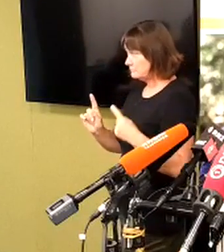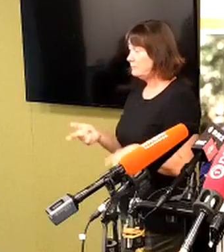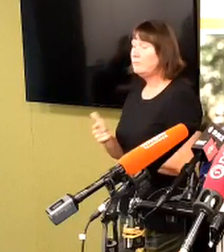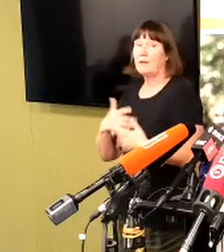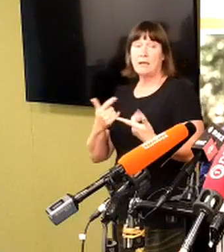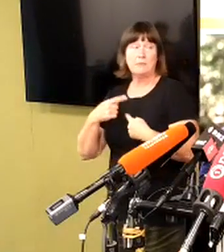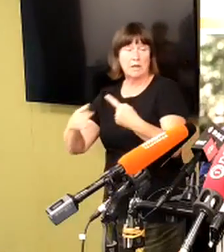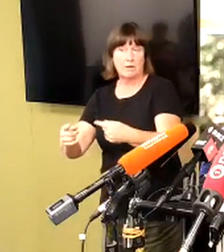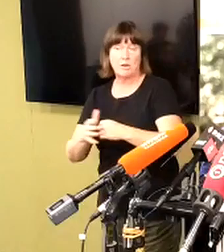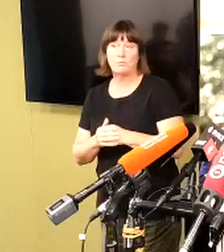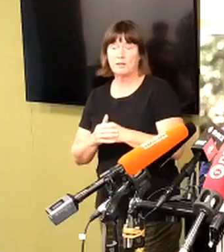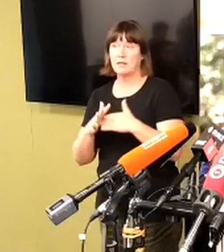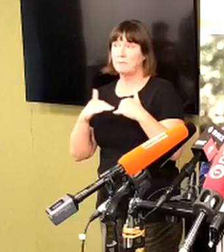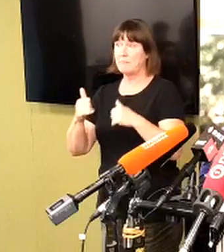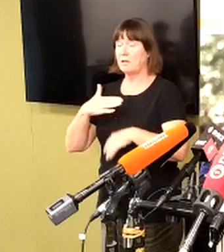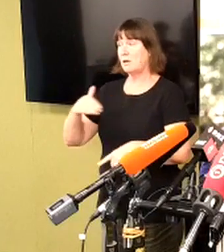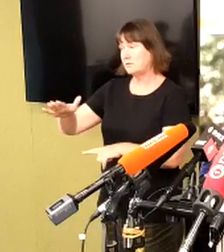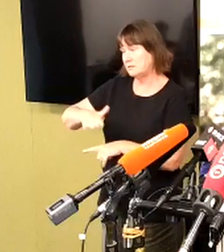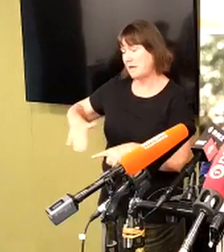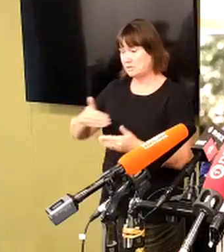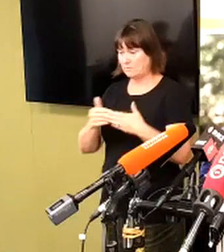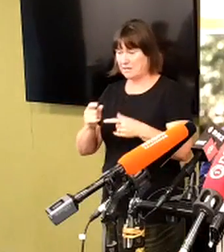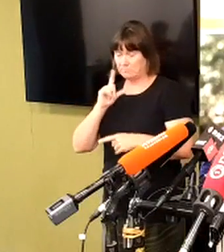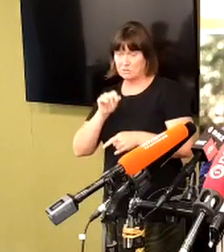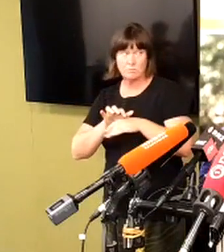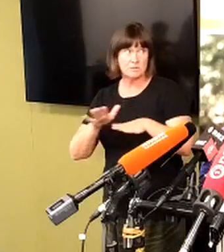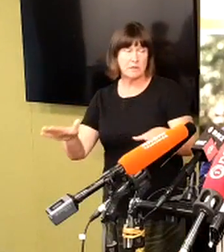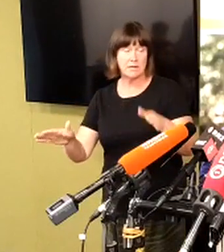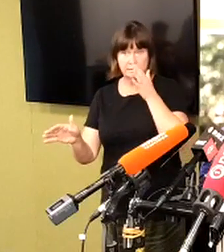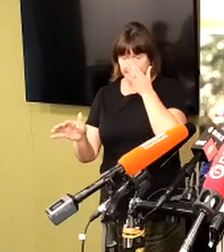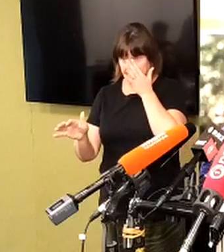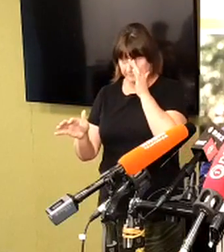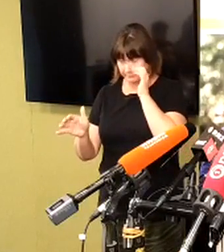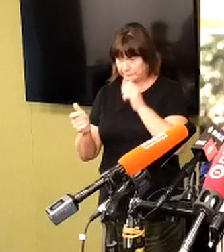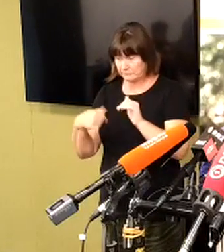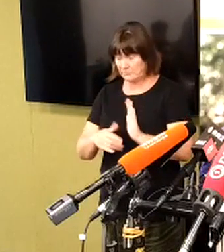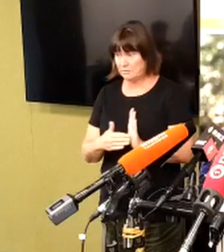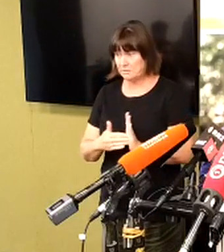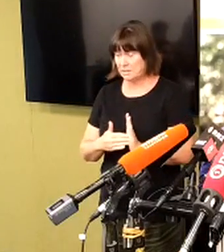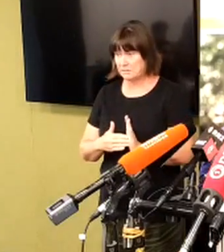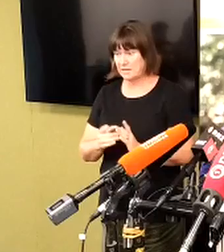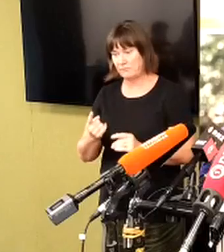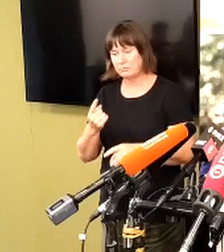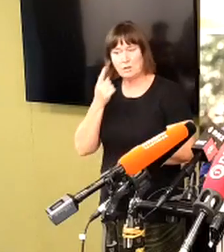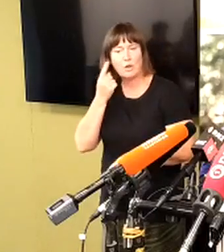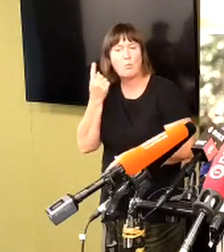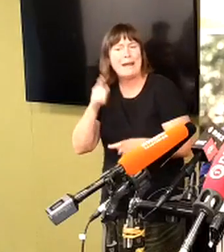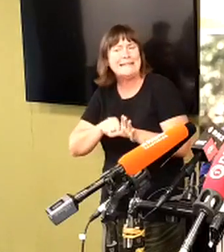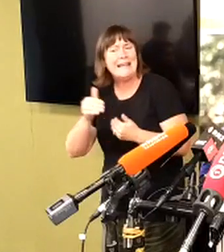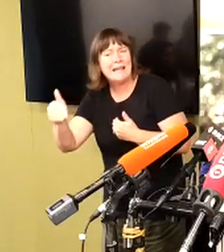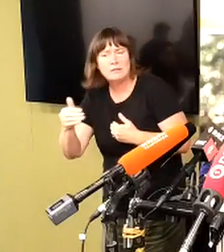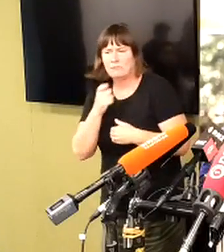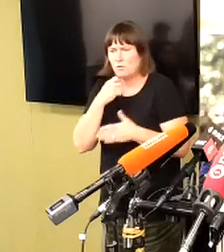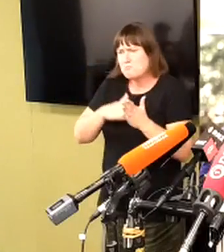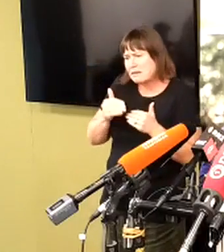space to, manage the potential spread of coronavirus within New Zealand? Is it a year long? Is it a